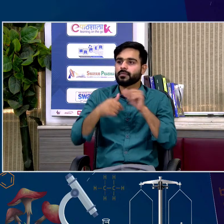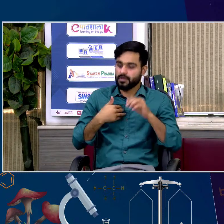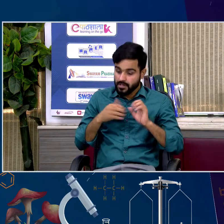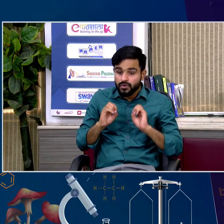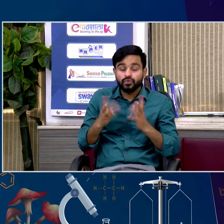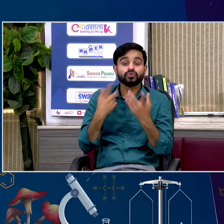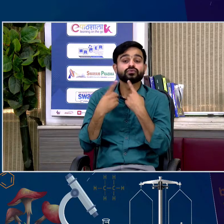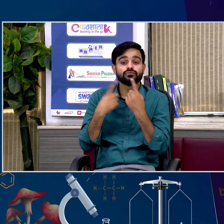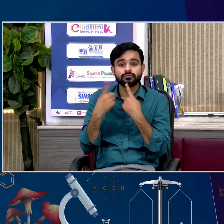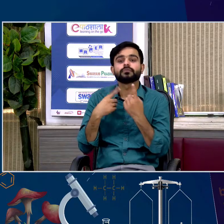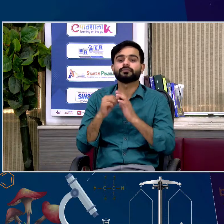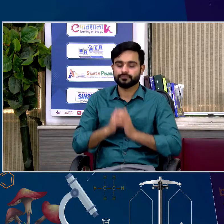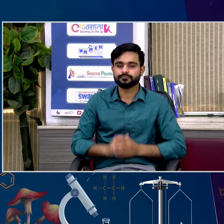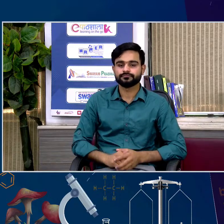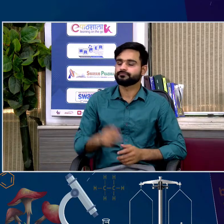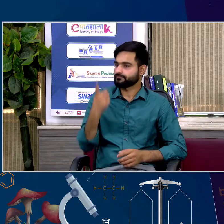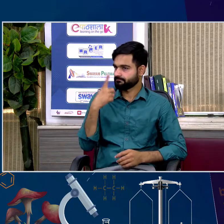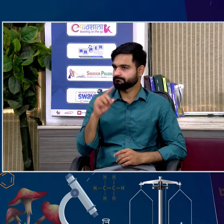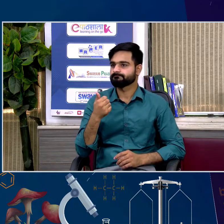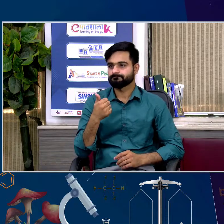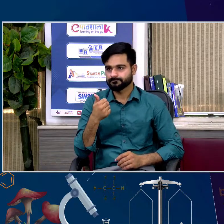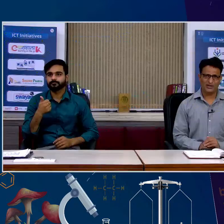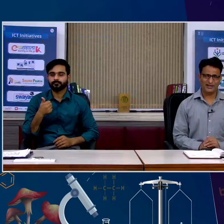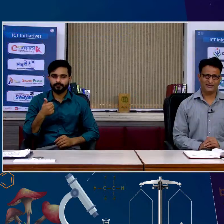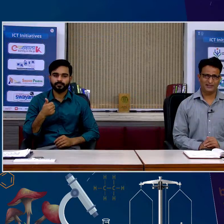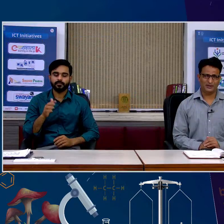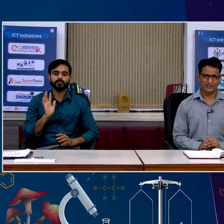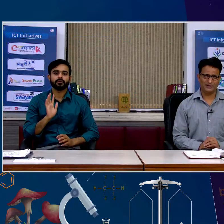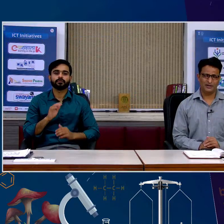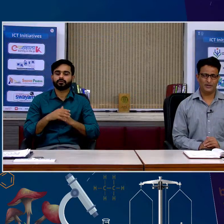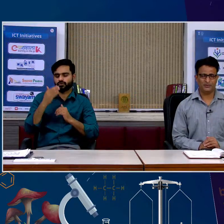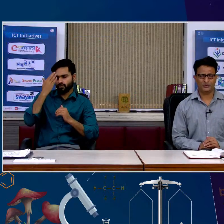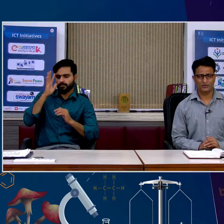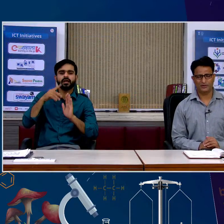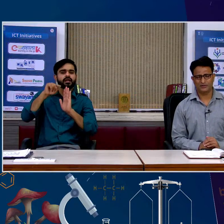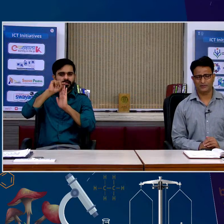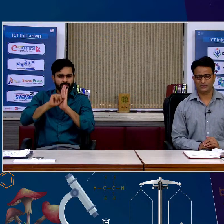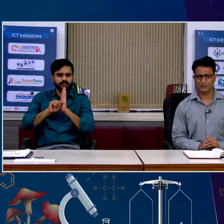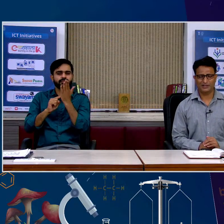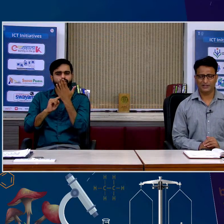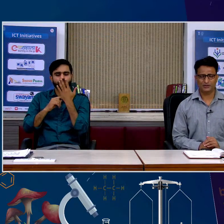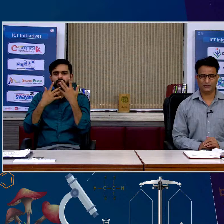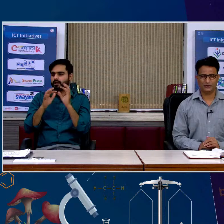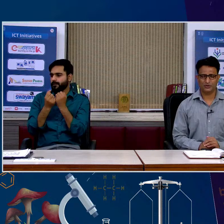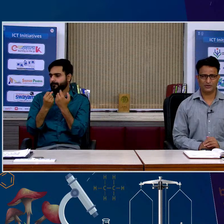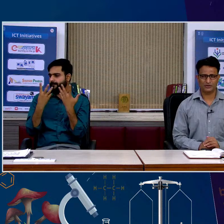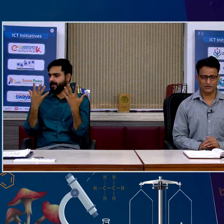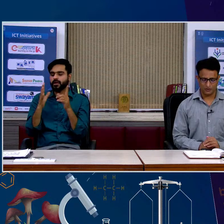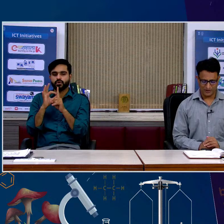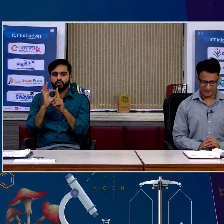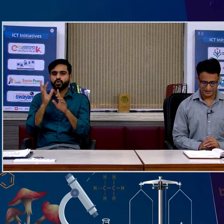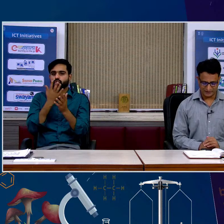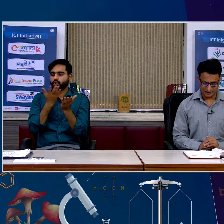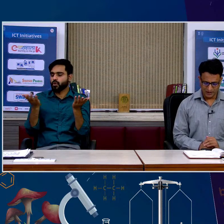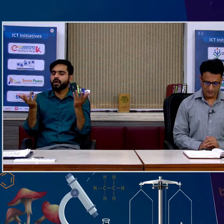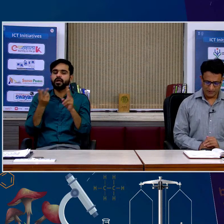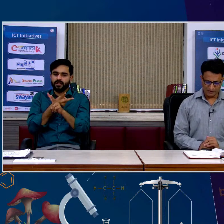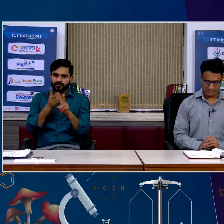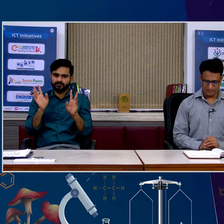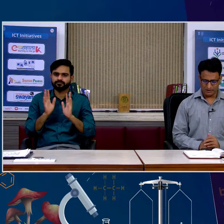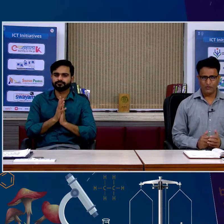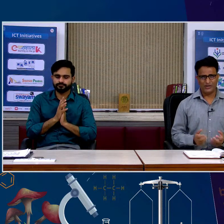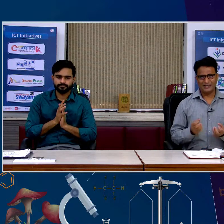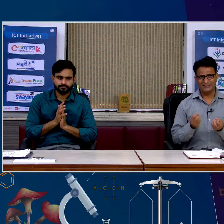with talking about differences. Right. So yes, morally and ethically, you have shown so many things to us. You taught us various things.